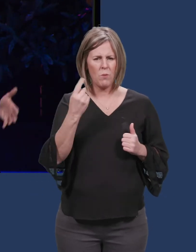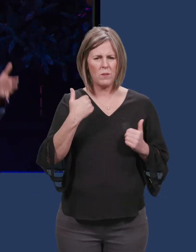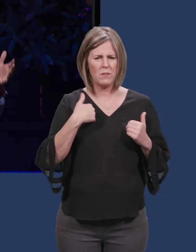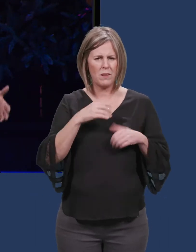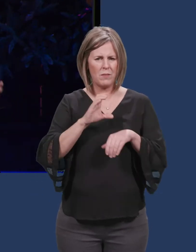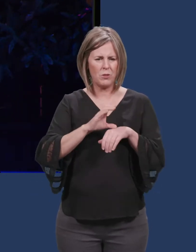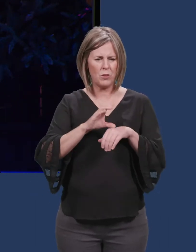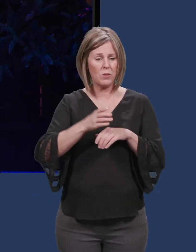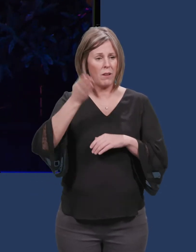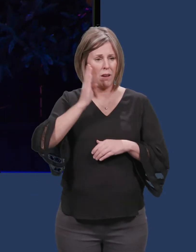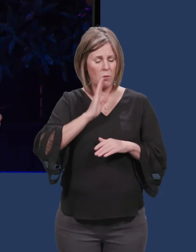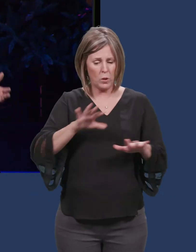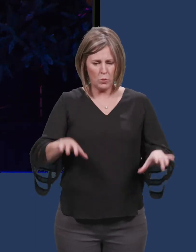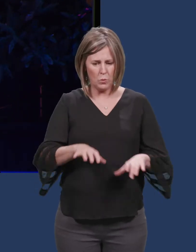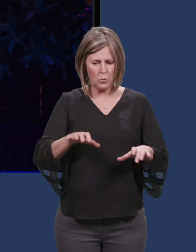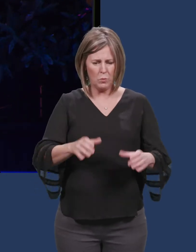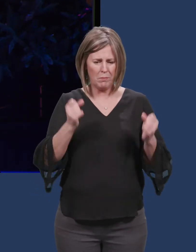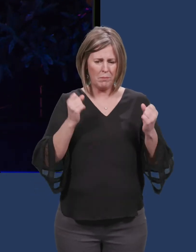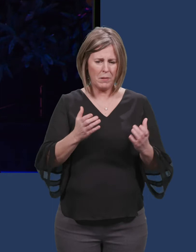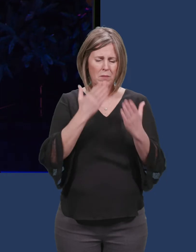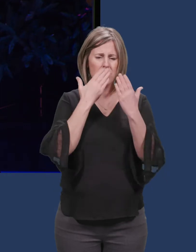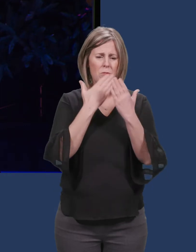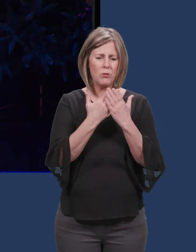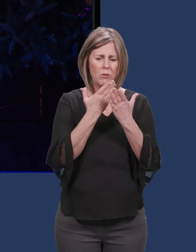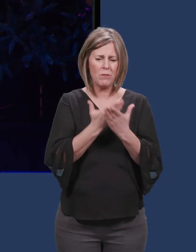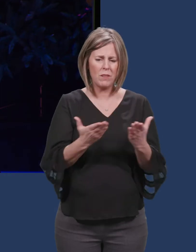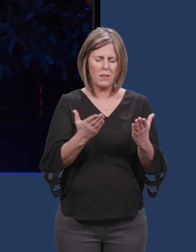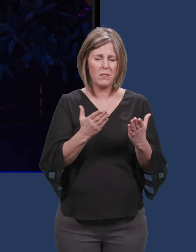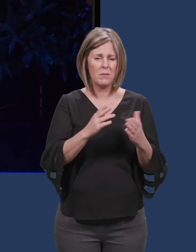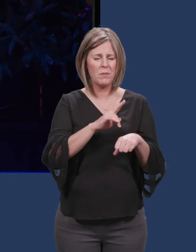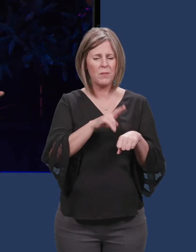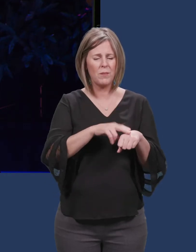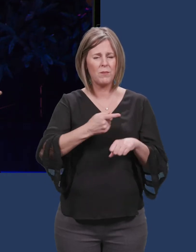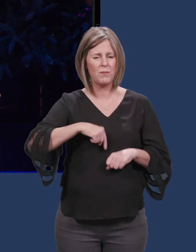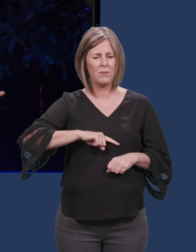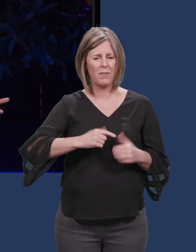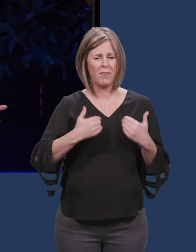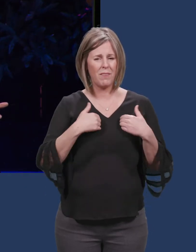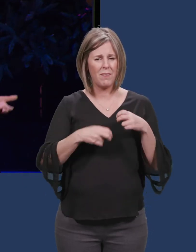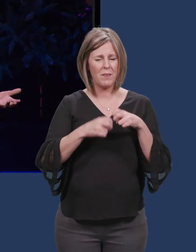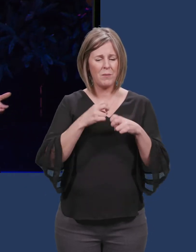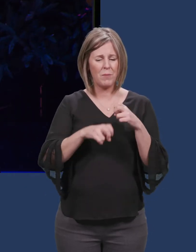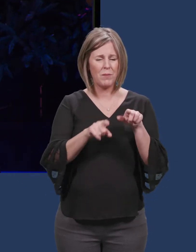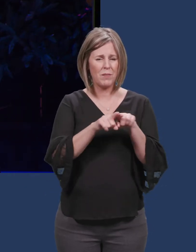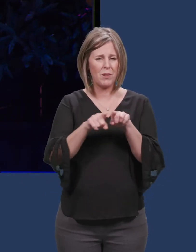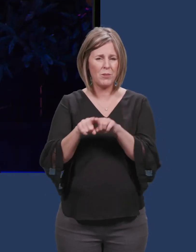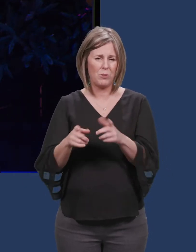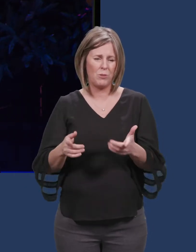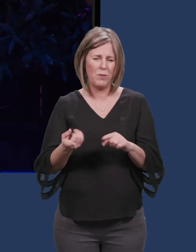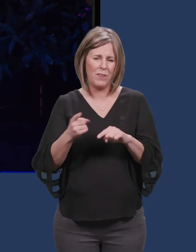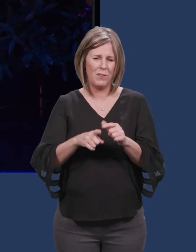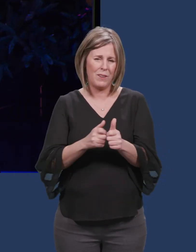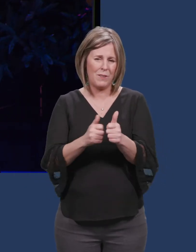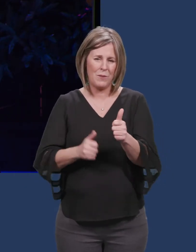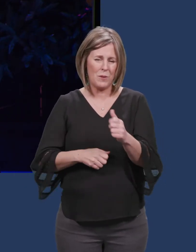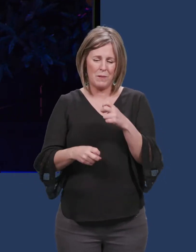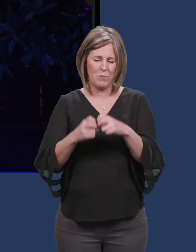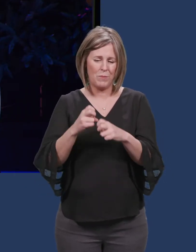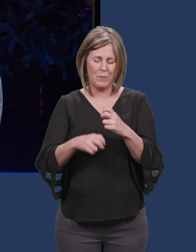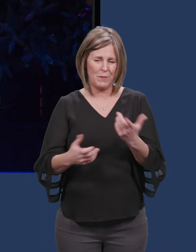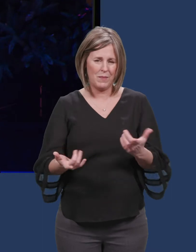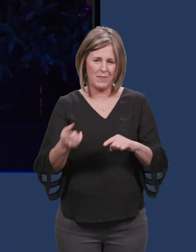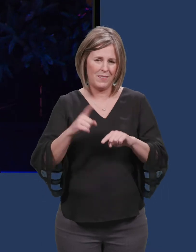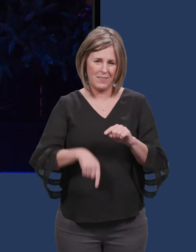God is doing a lot of good things in, but of course we have our problems too. It's just the way it works. It's unavoidable. But